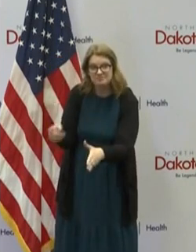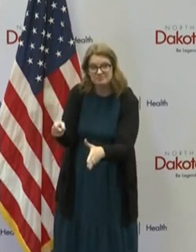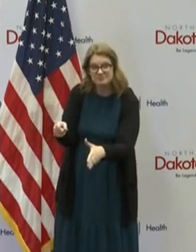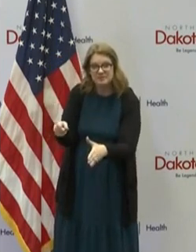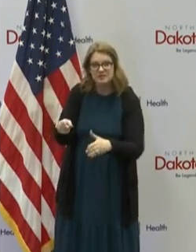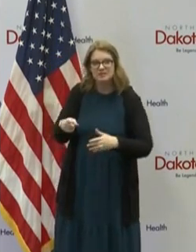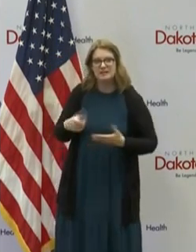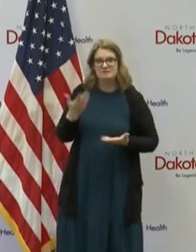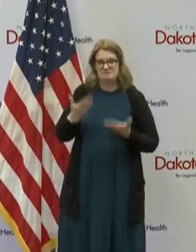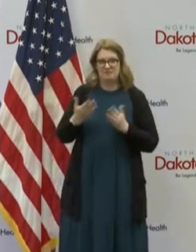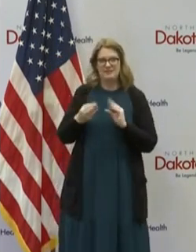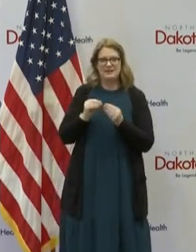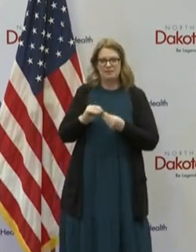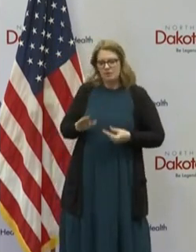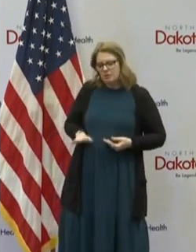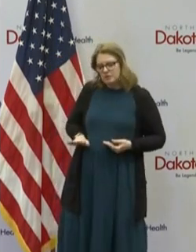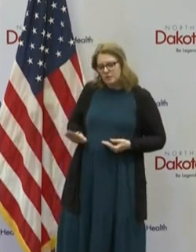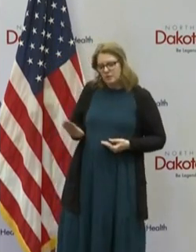come up.